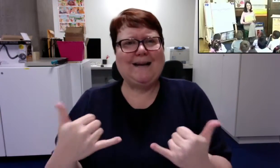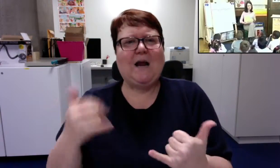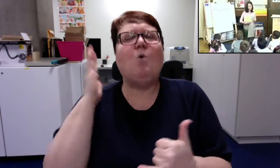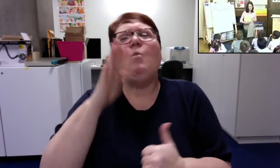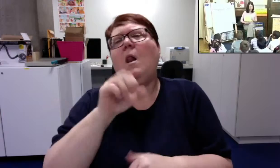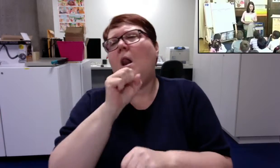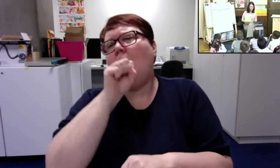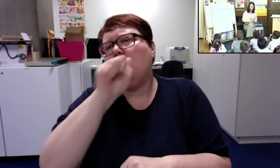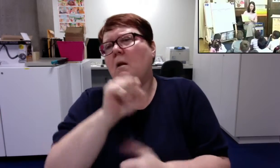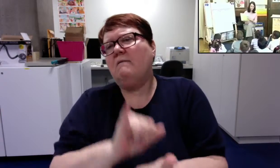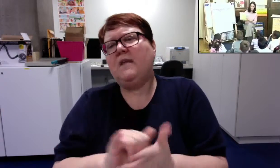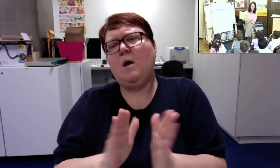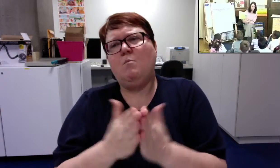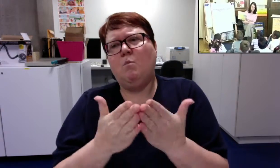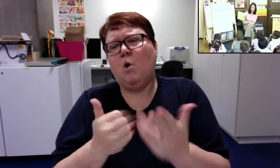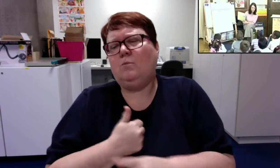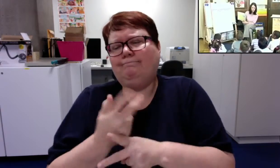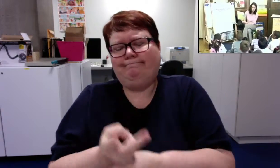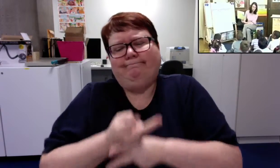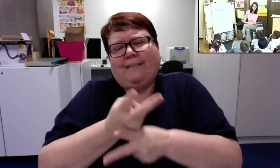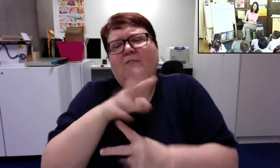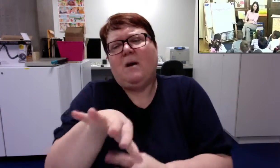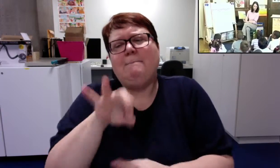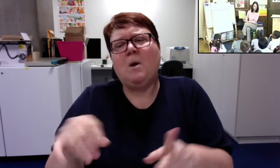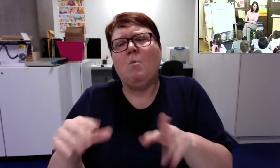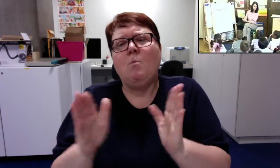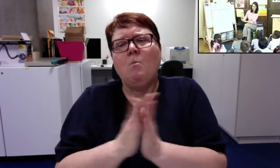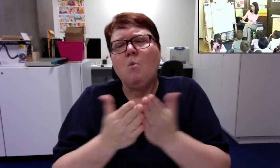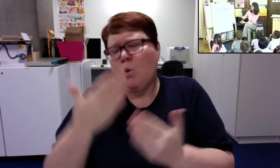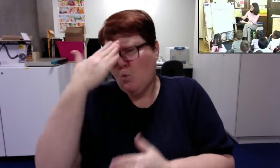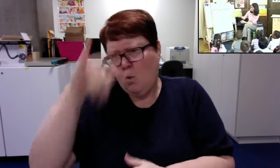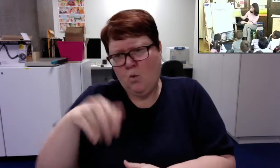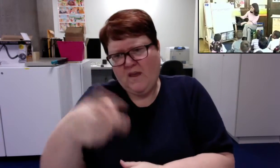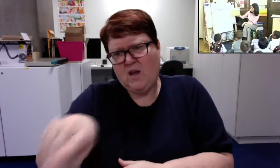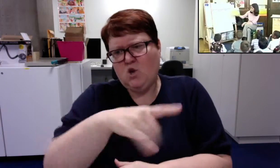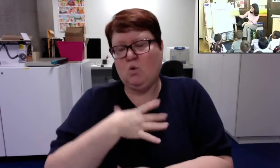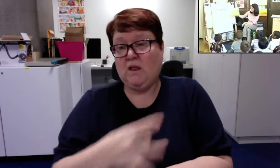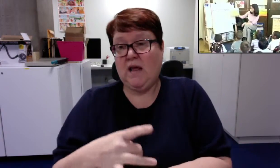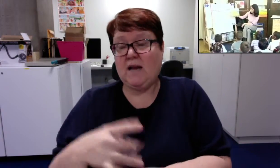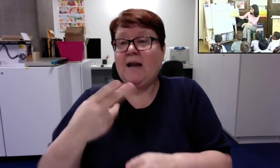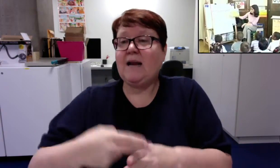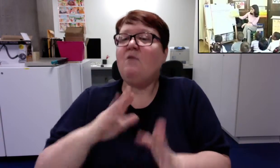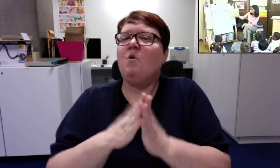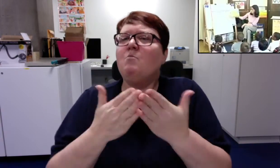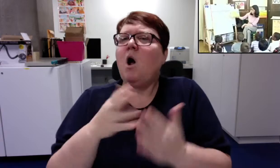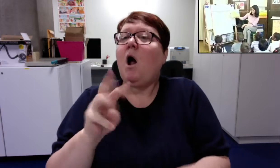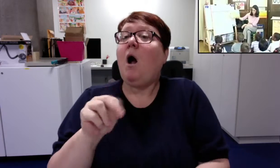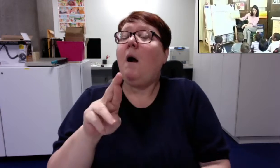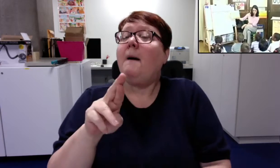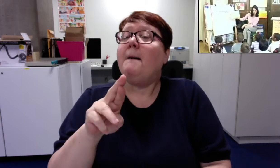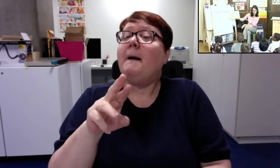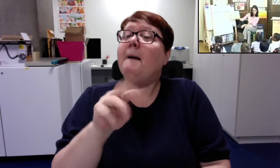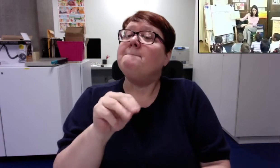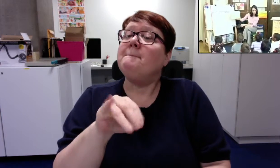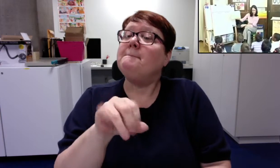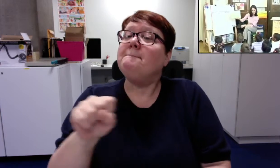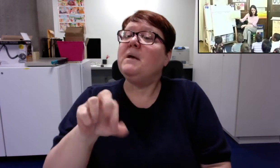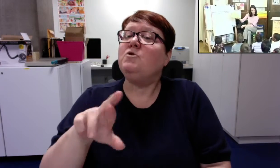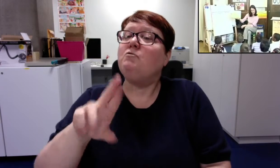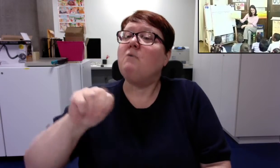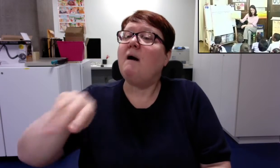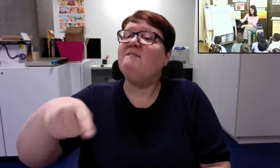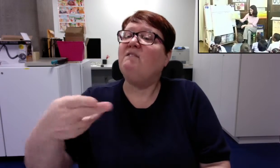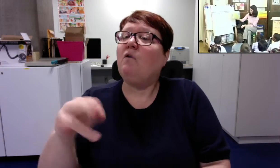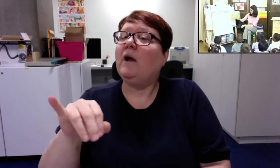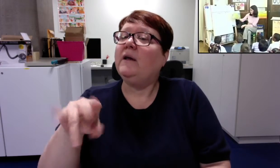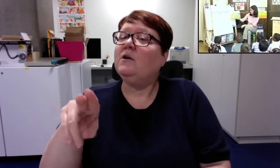going to love this book. I took a lot of care in picking out a book that I just knew you would like. The name of this book is Miss Rumphius. And